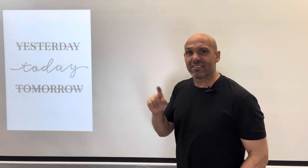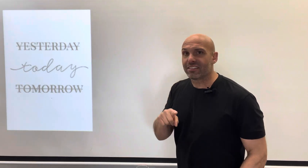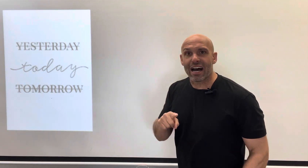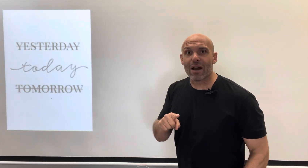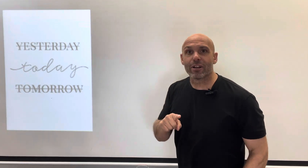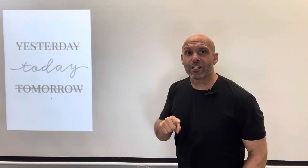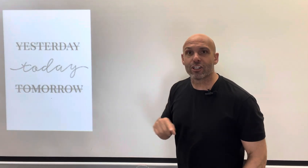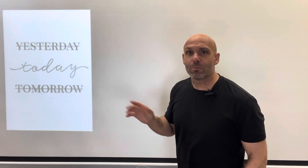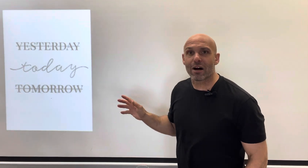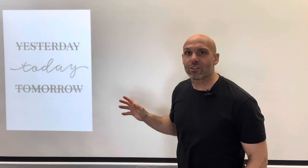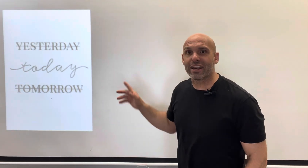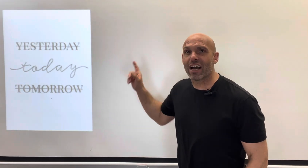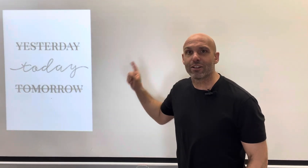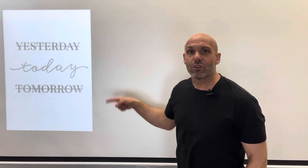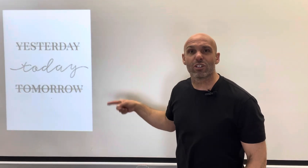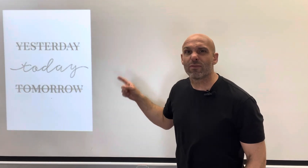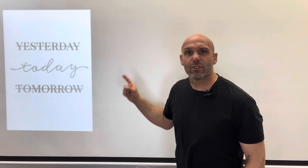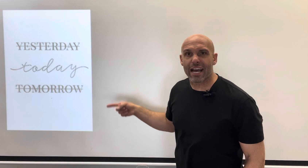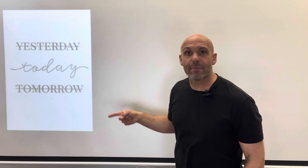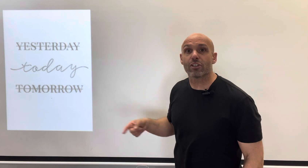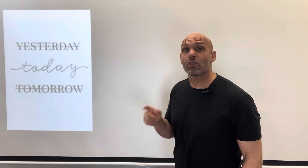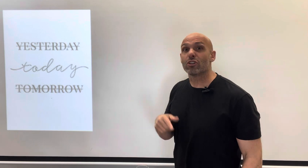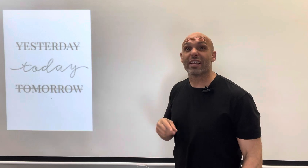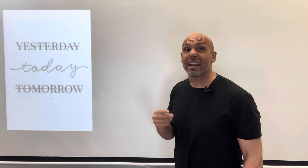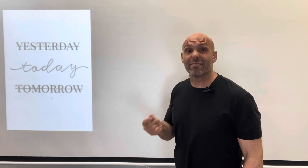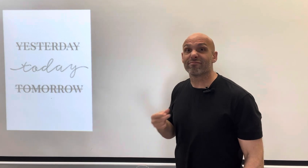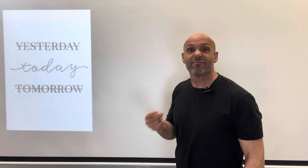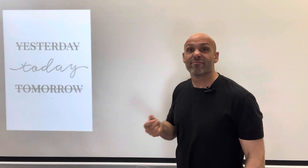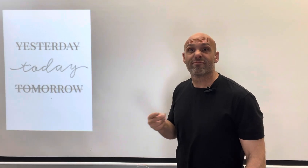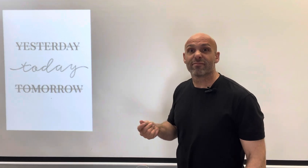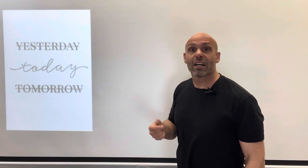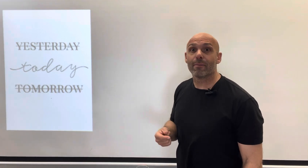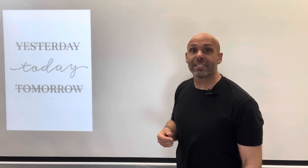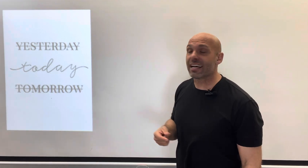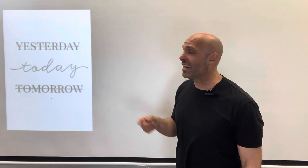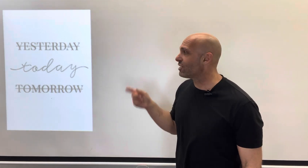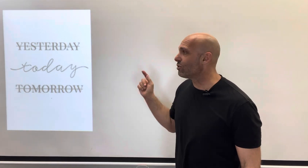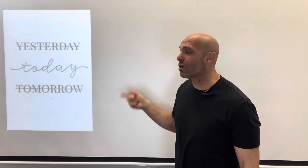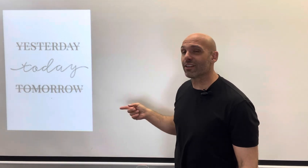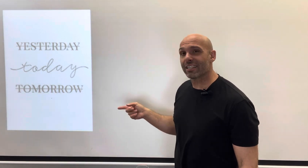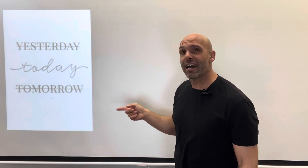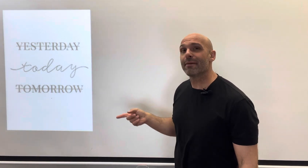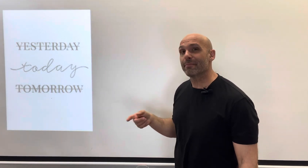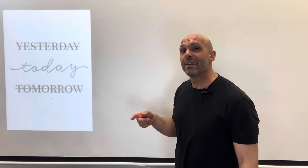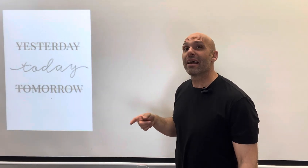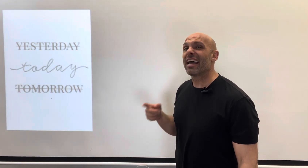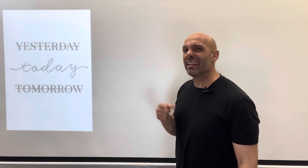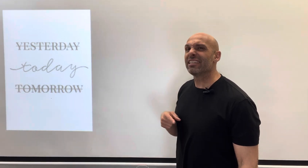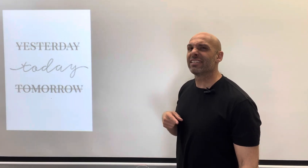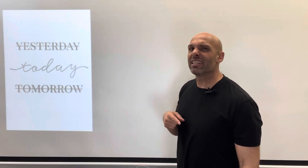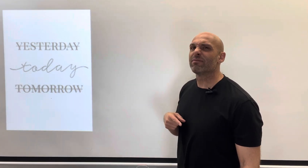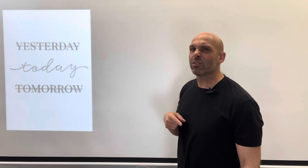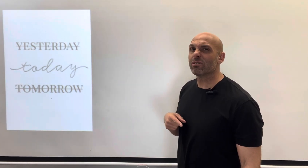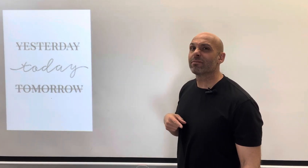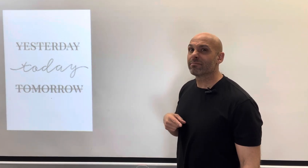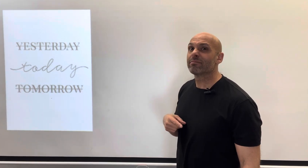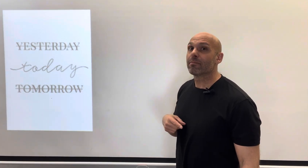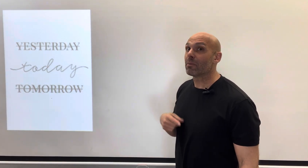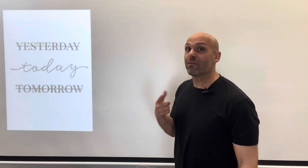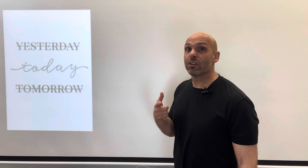I would encourage you pause right now and do those a few times so you get it. Common signs used all the time and easily confused. But if you do